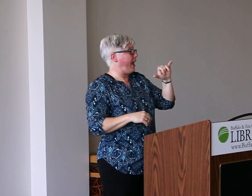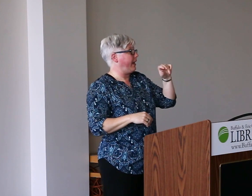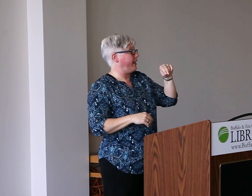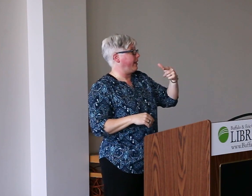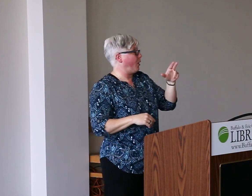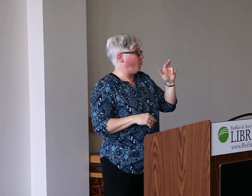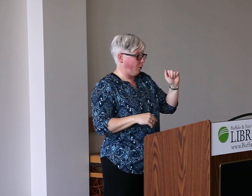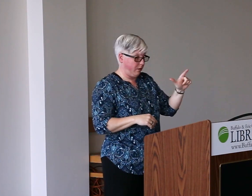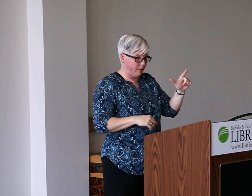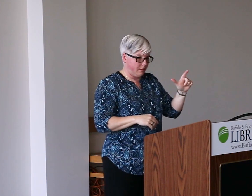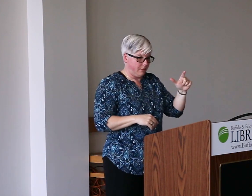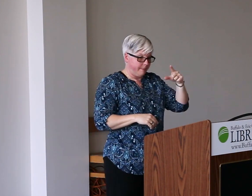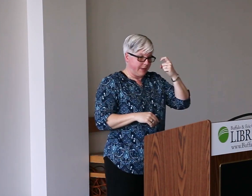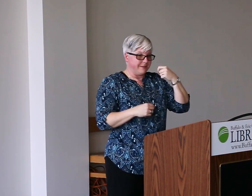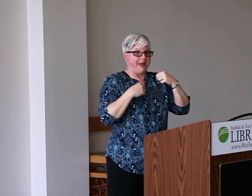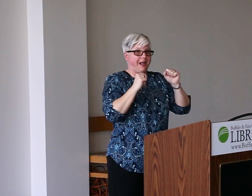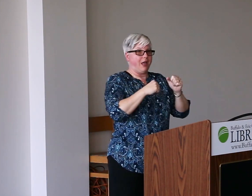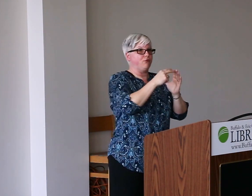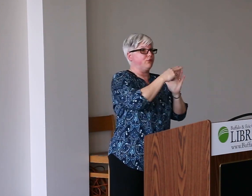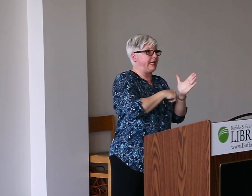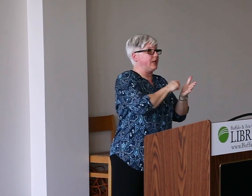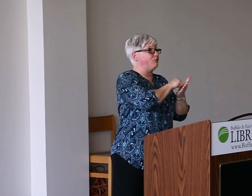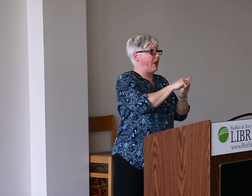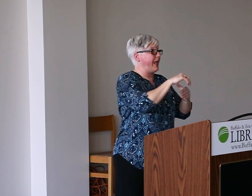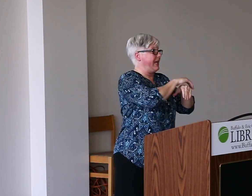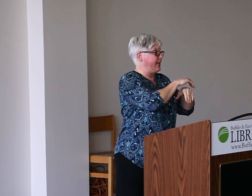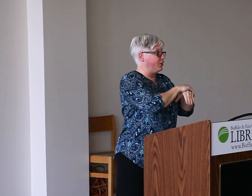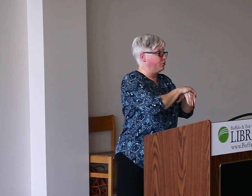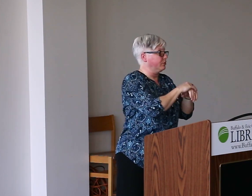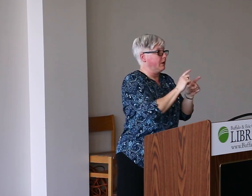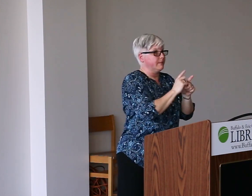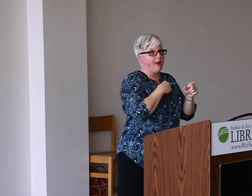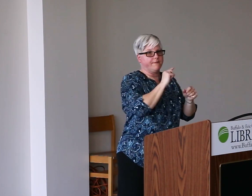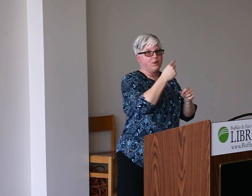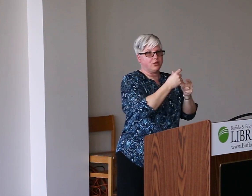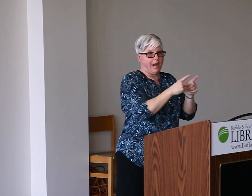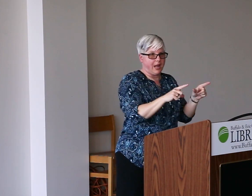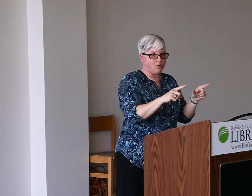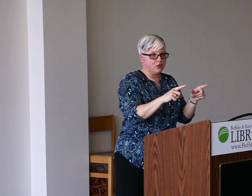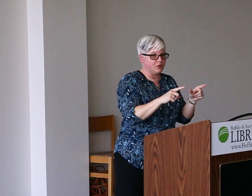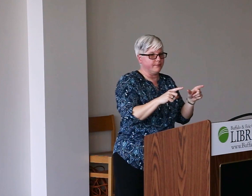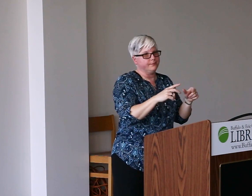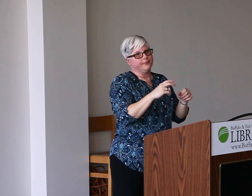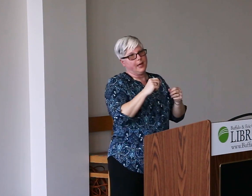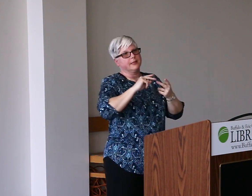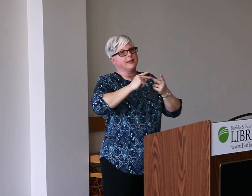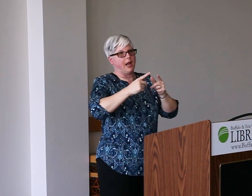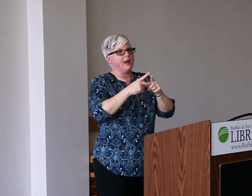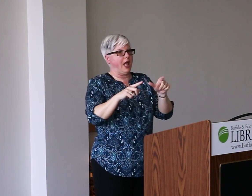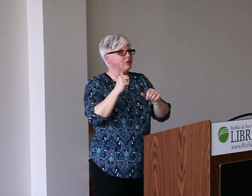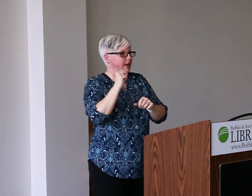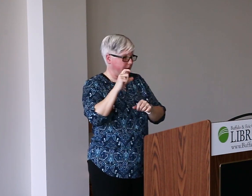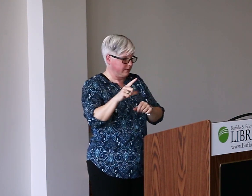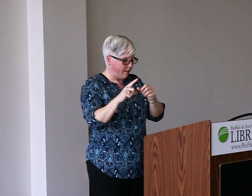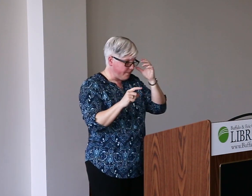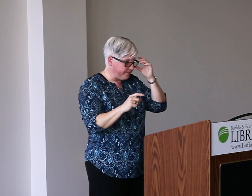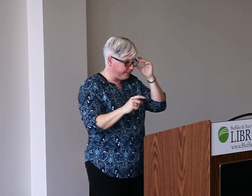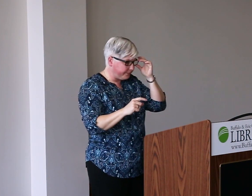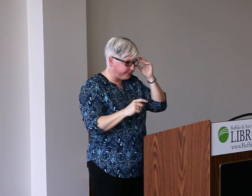Basically, I'm bilingual because I can read and write in English as my first language, and my second language is